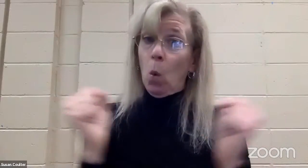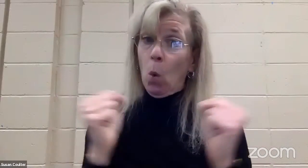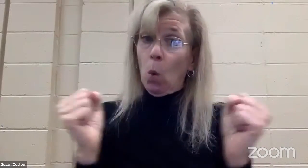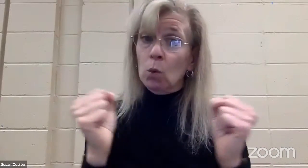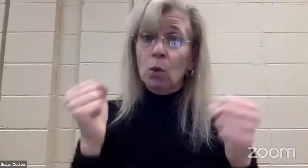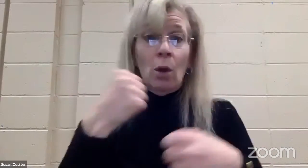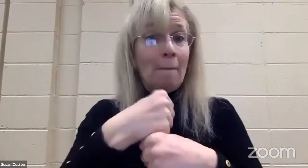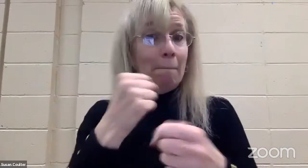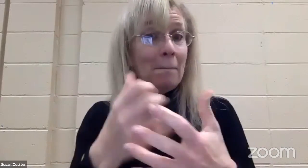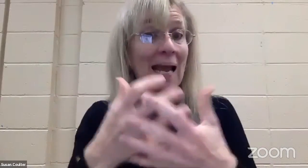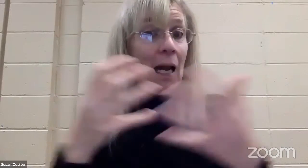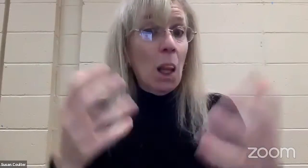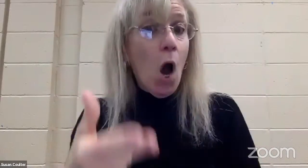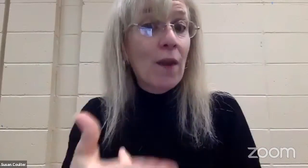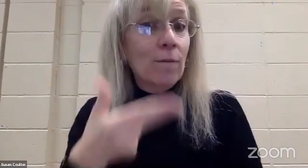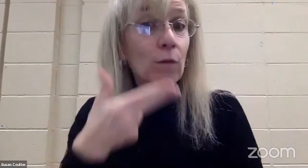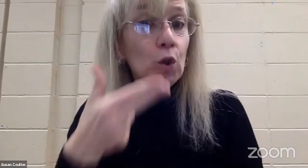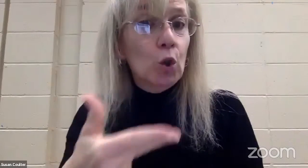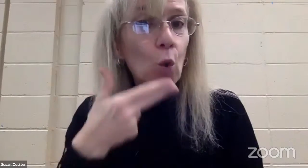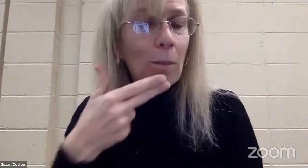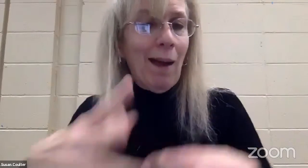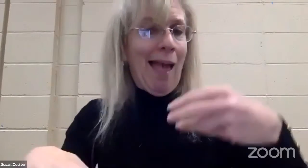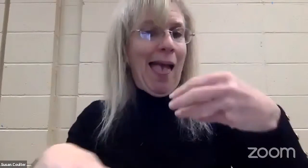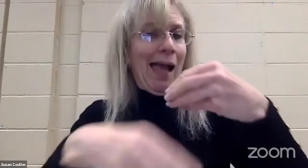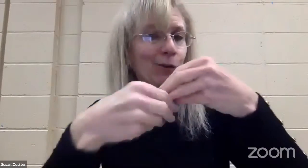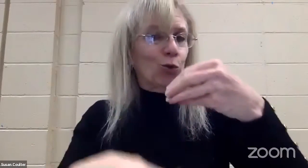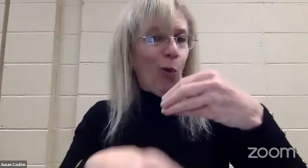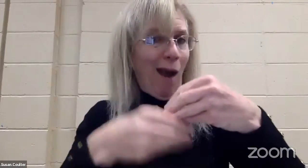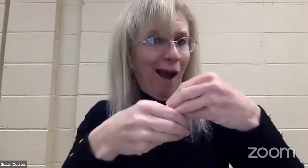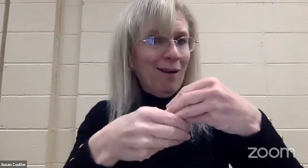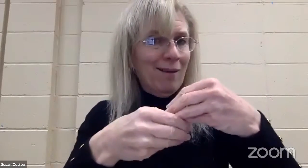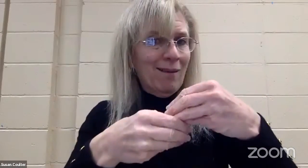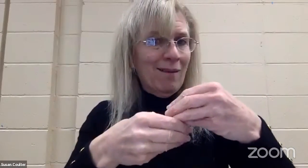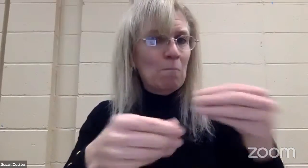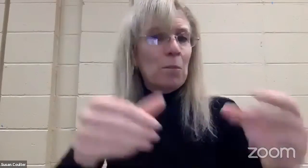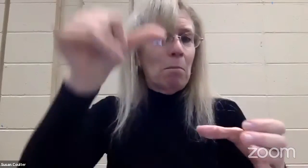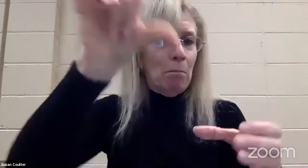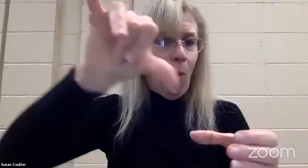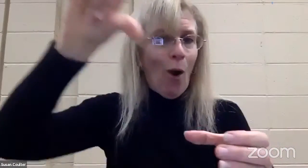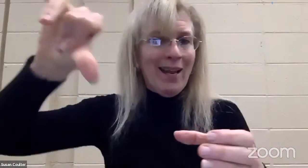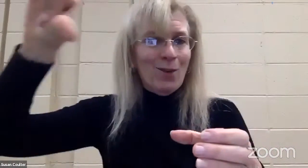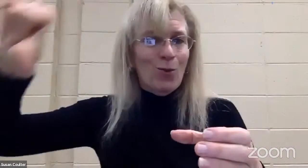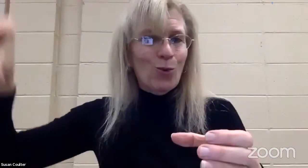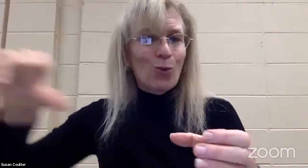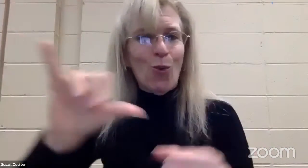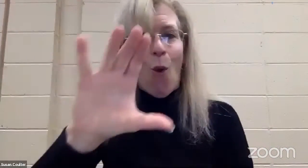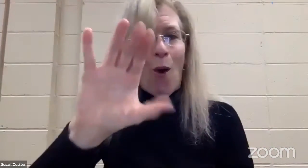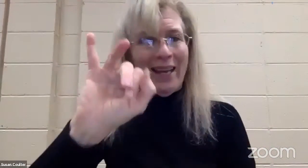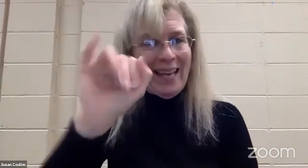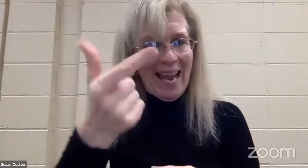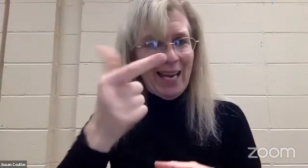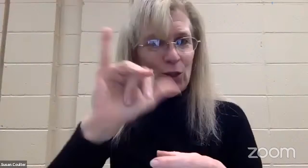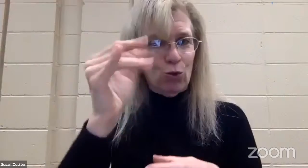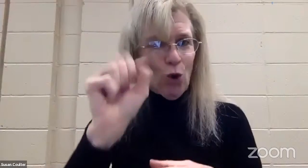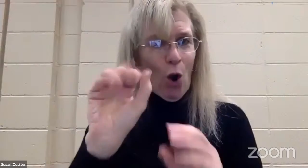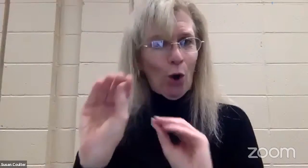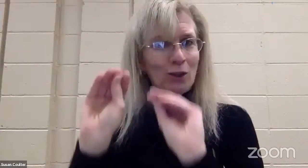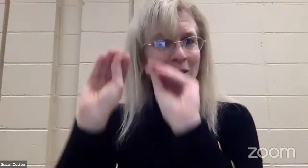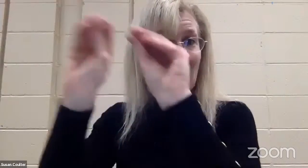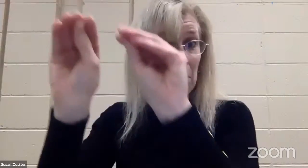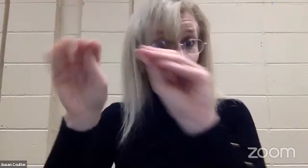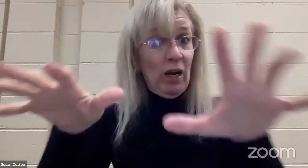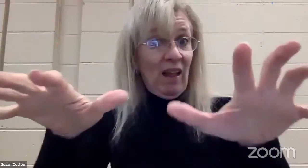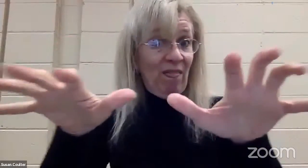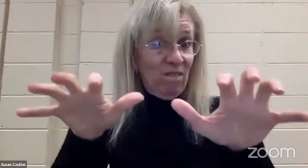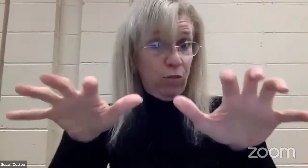now, cold, make a lot of soup extra, pour it into your canning